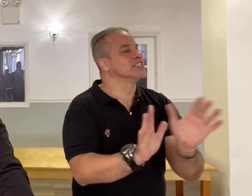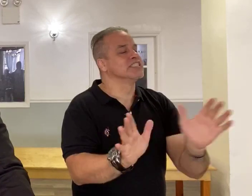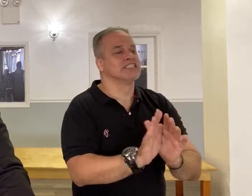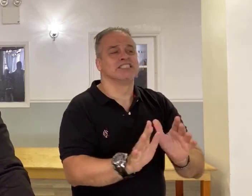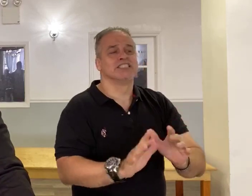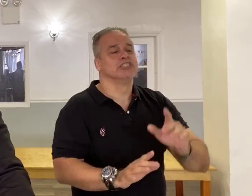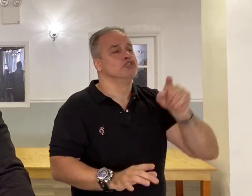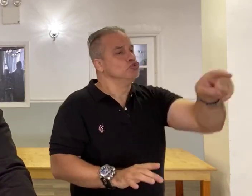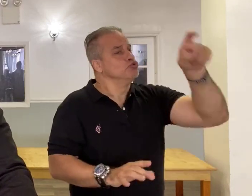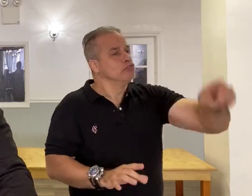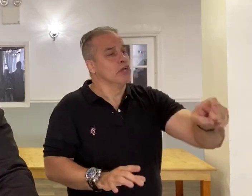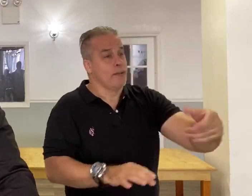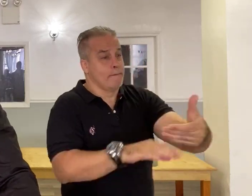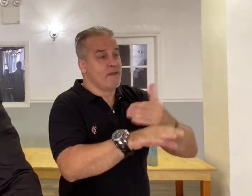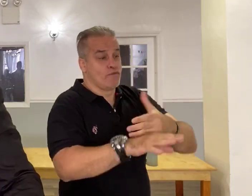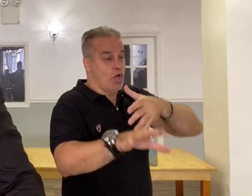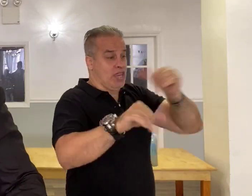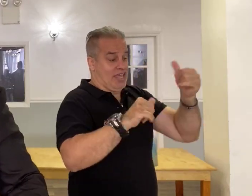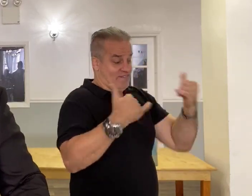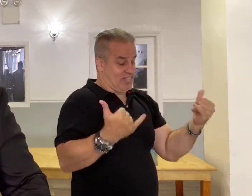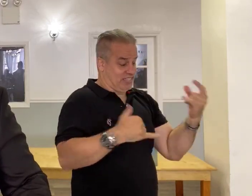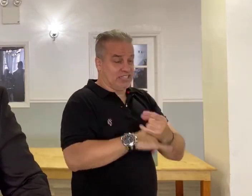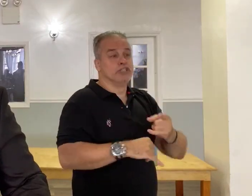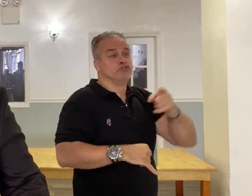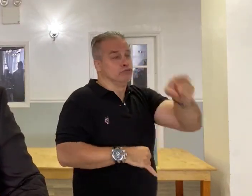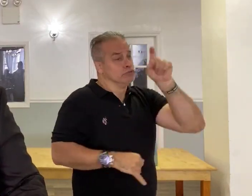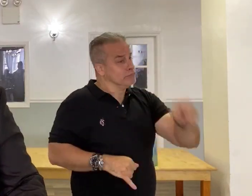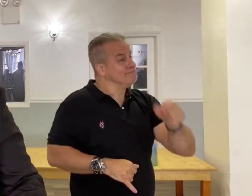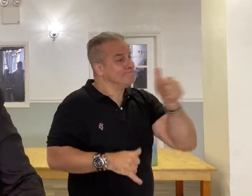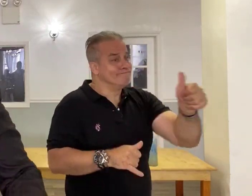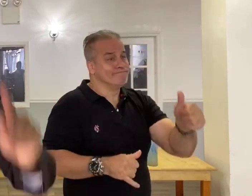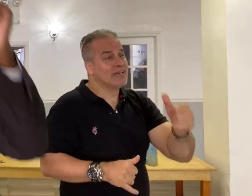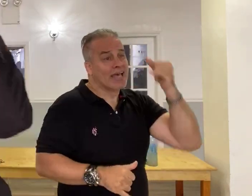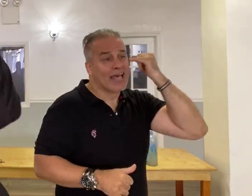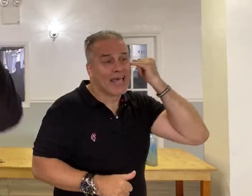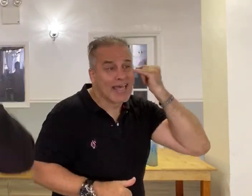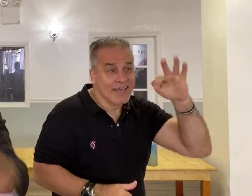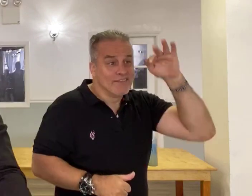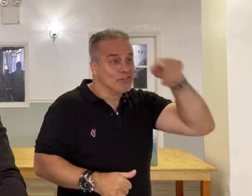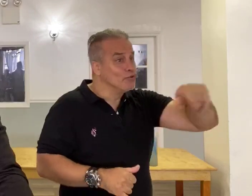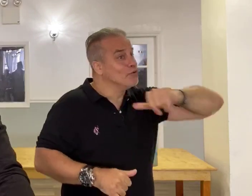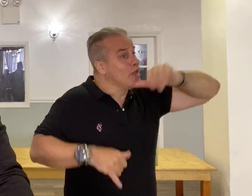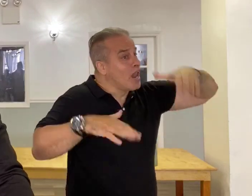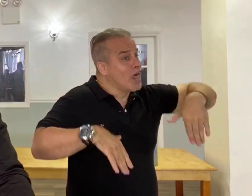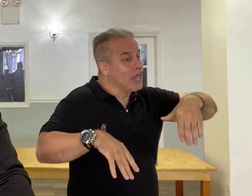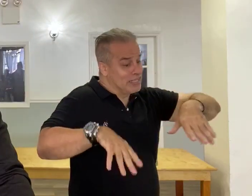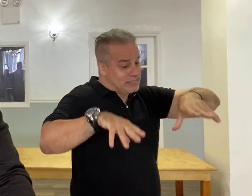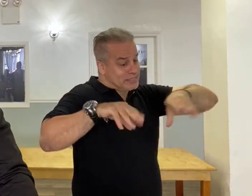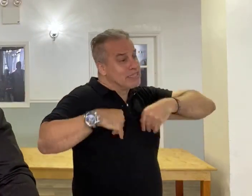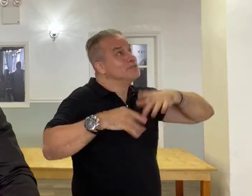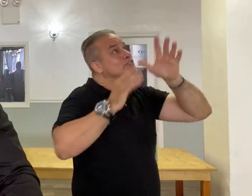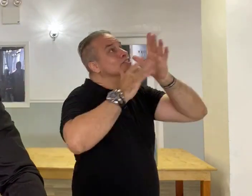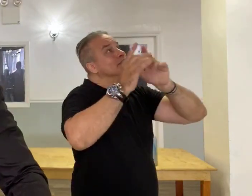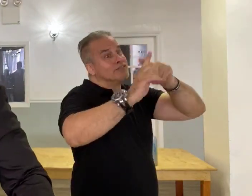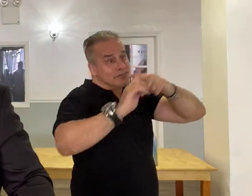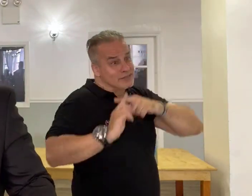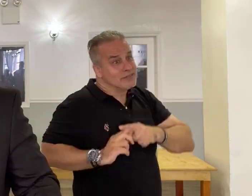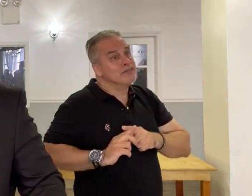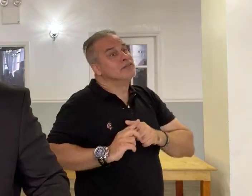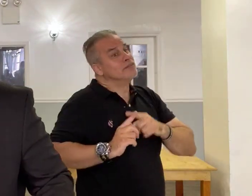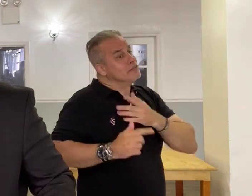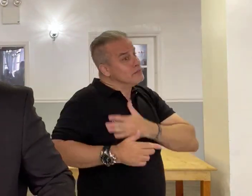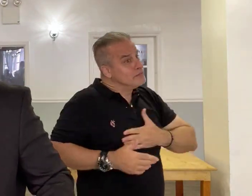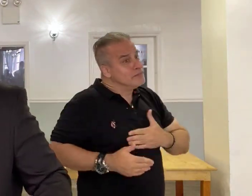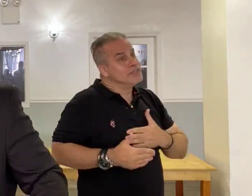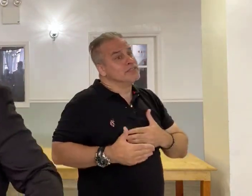Christ. You pray. You ask Christ to come into your life and save you. You confess him as your Lord and Savior, acknowledging that